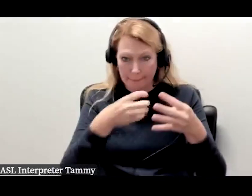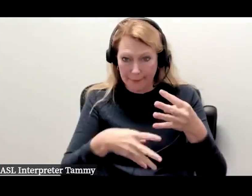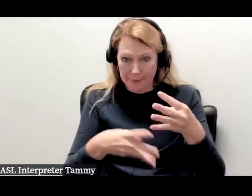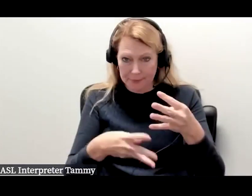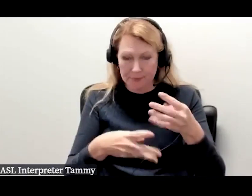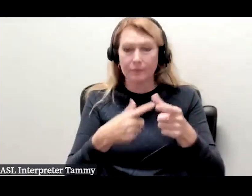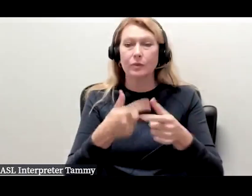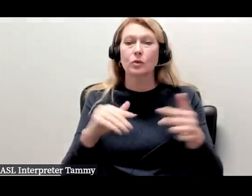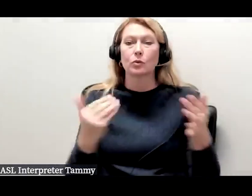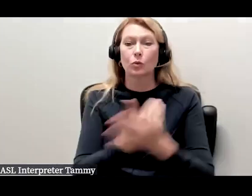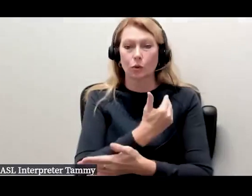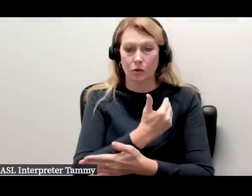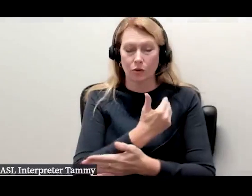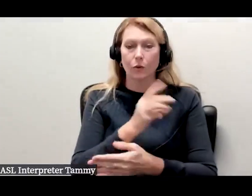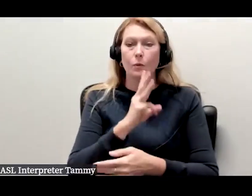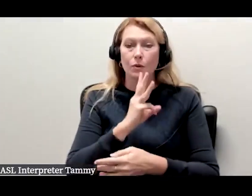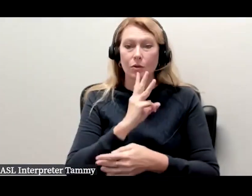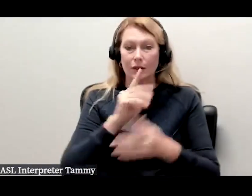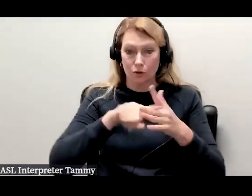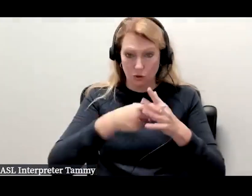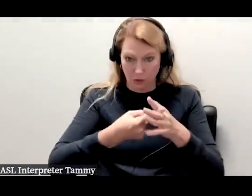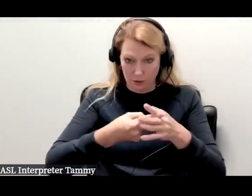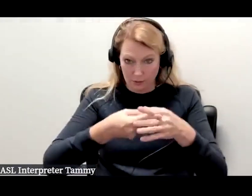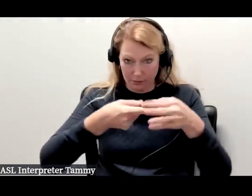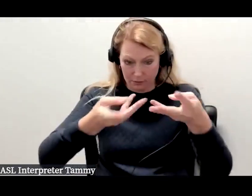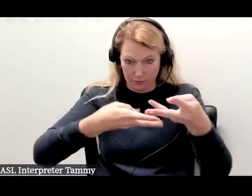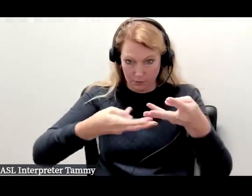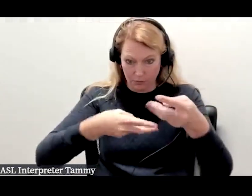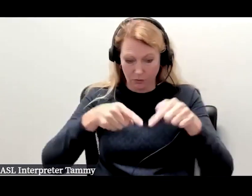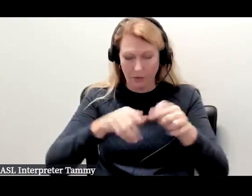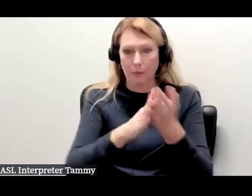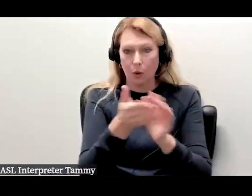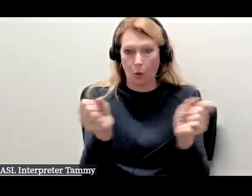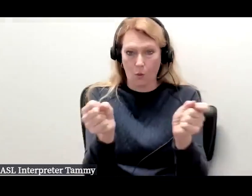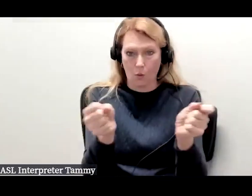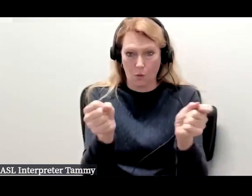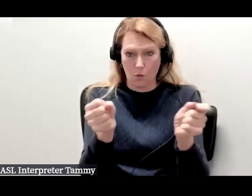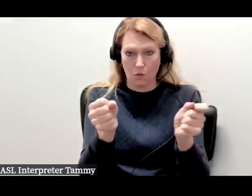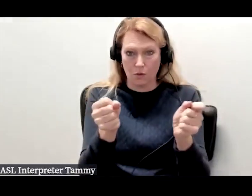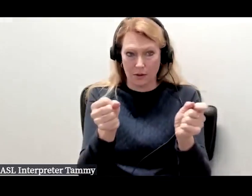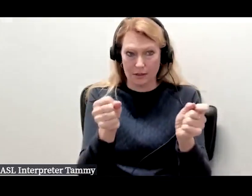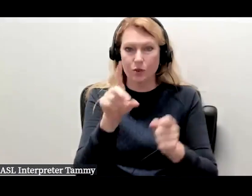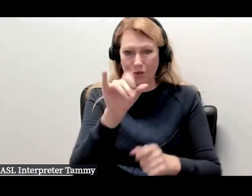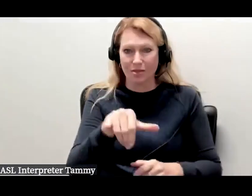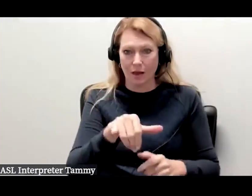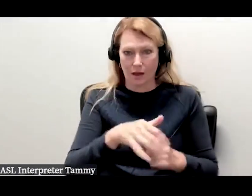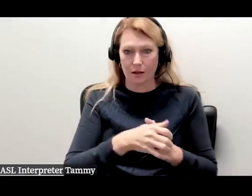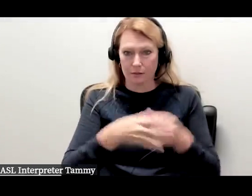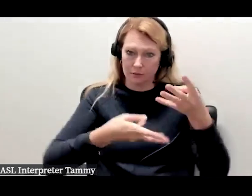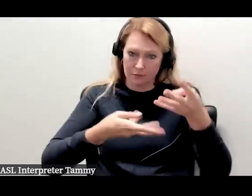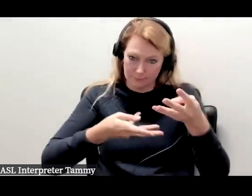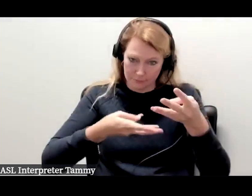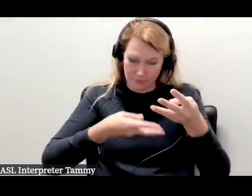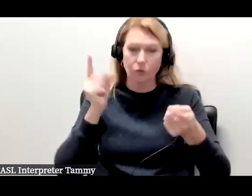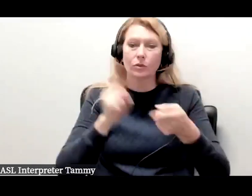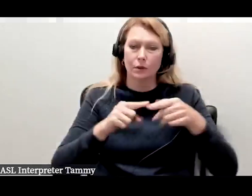water from the distro system starts coming out of the faucet, it turns cool. Do that. Run that water until you can